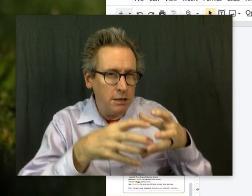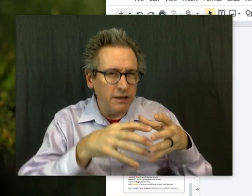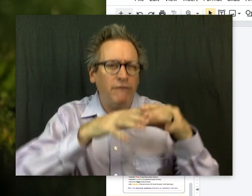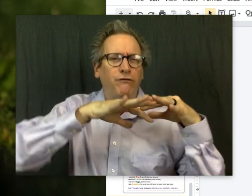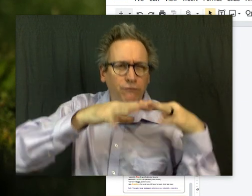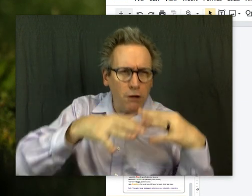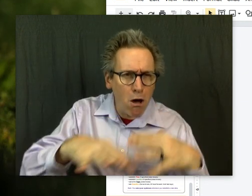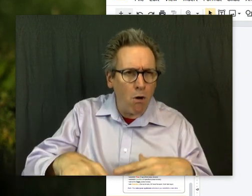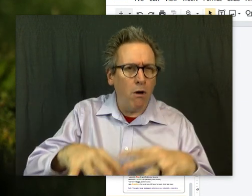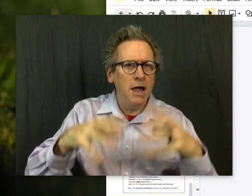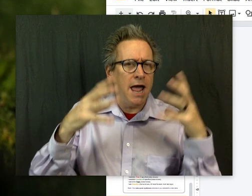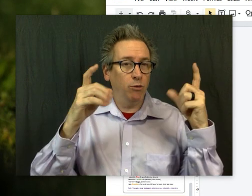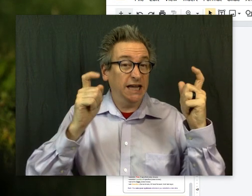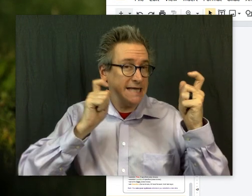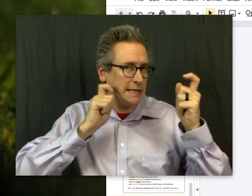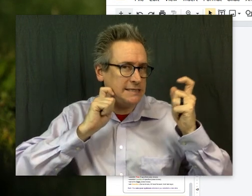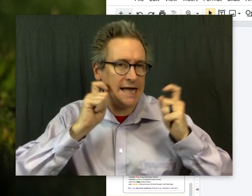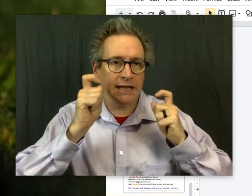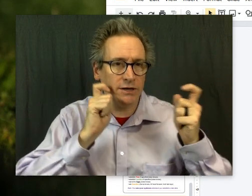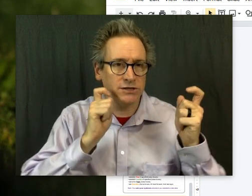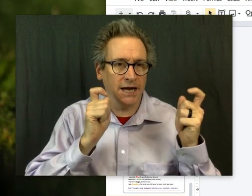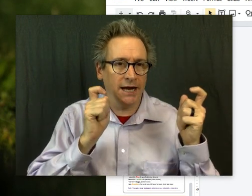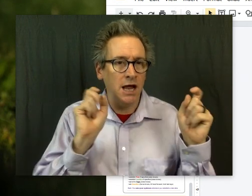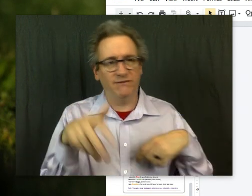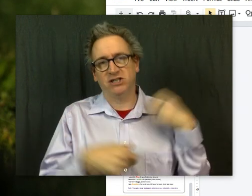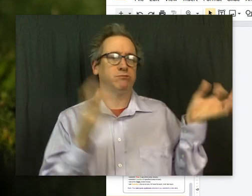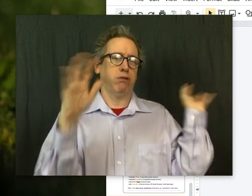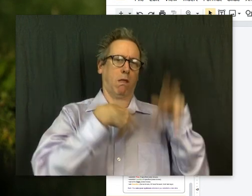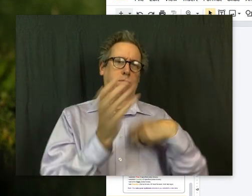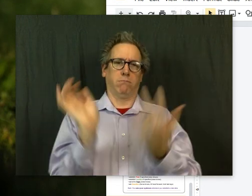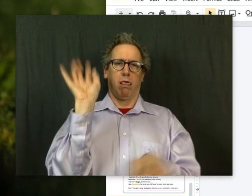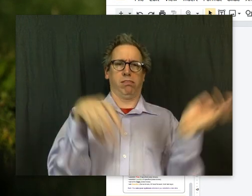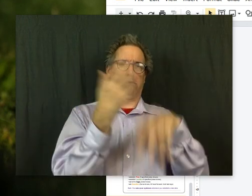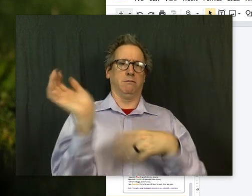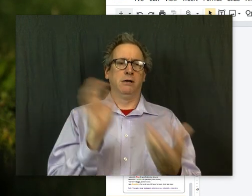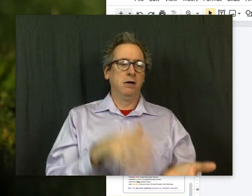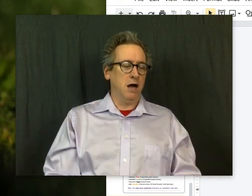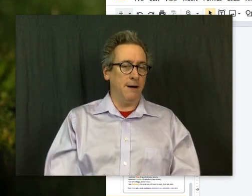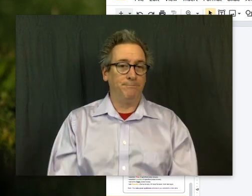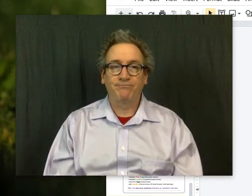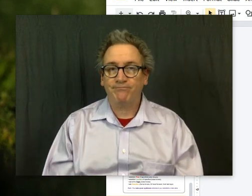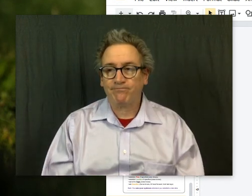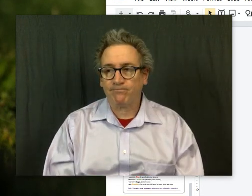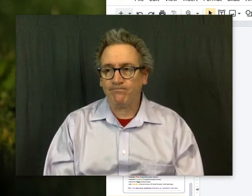and they flow and we can tell exactly what you're saying. If it's just